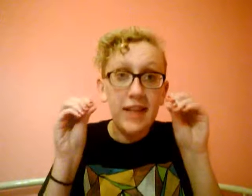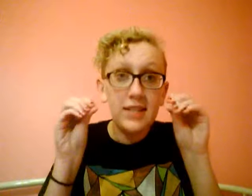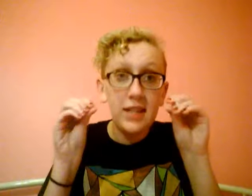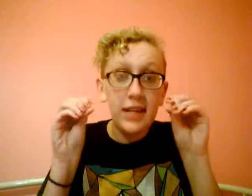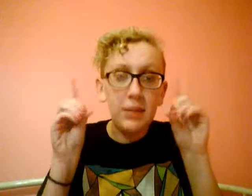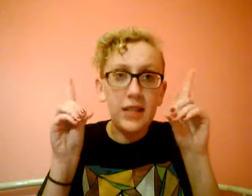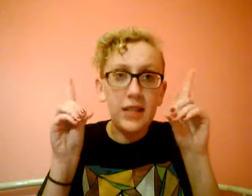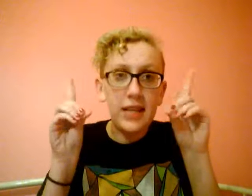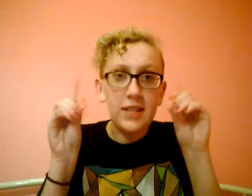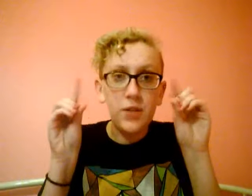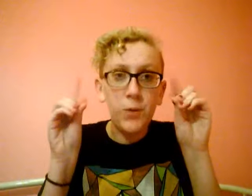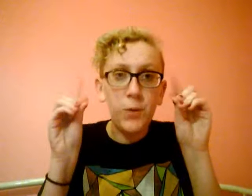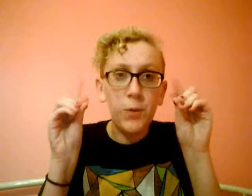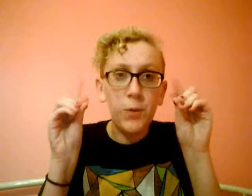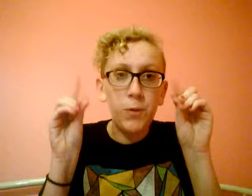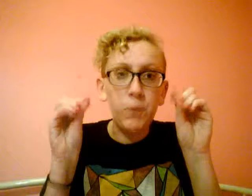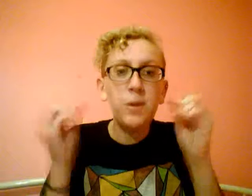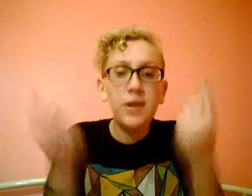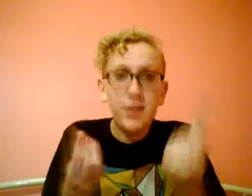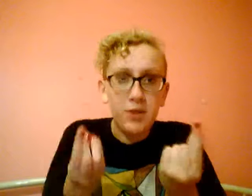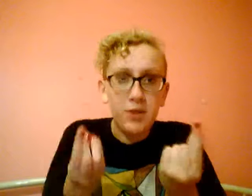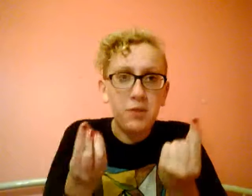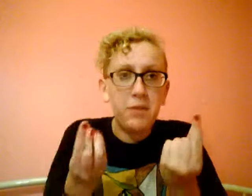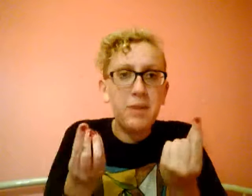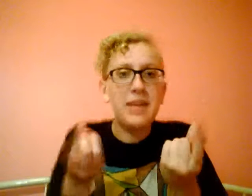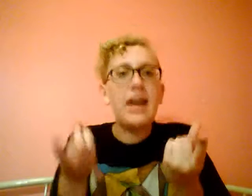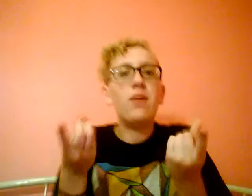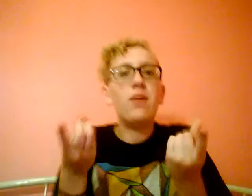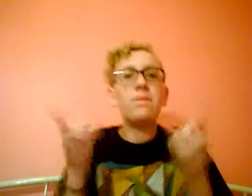fast, it would look like this. Do-do-do-do-do. So you flip it upside down.